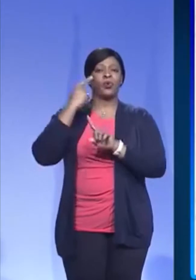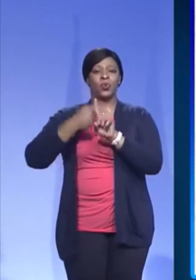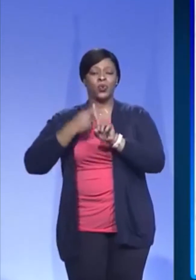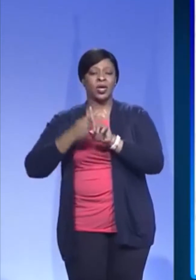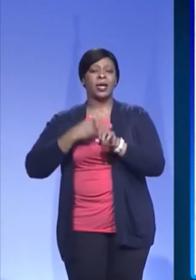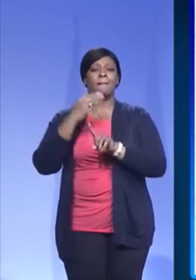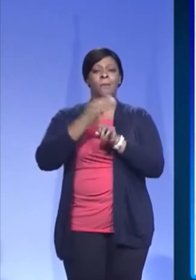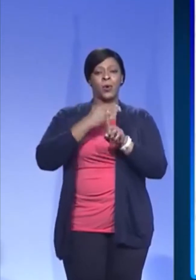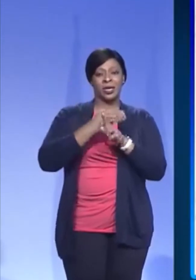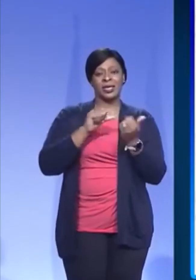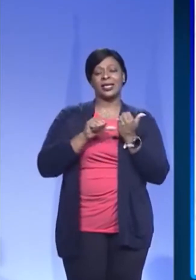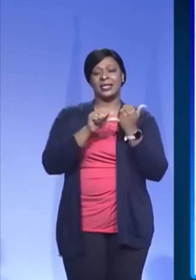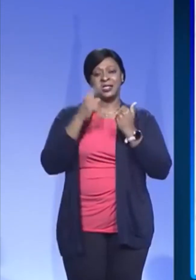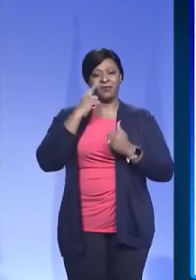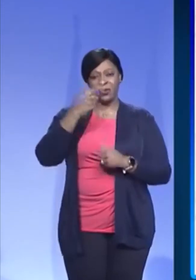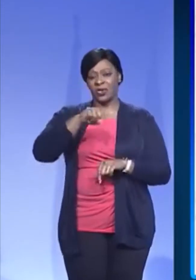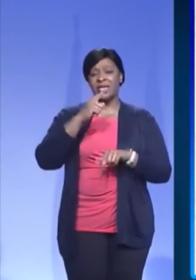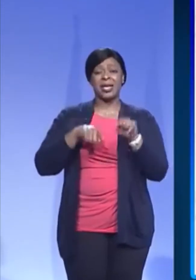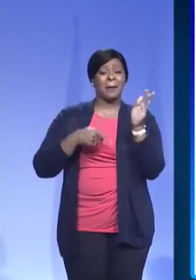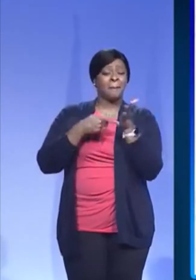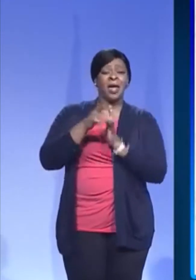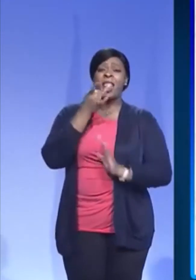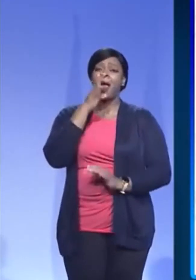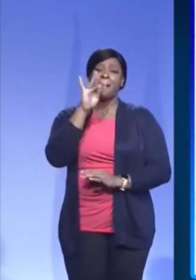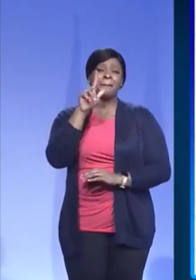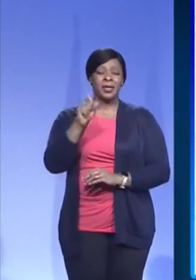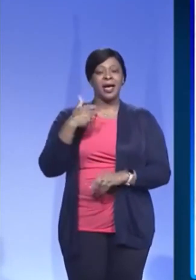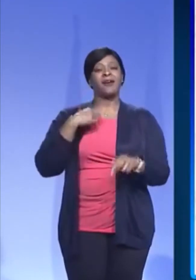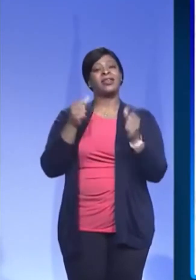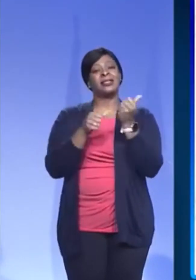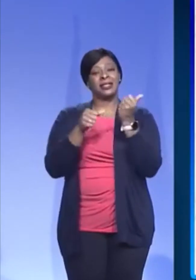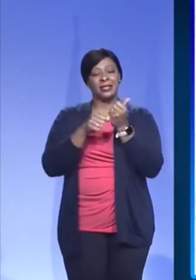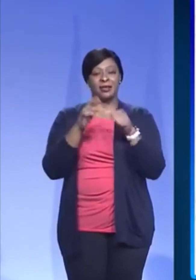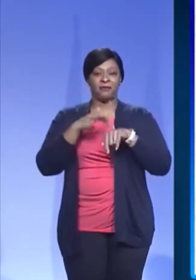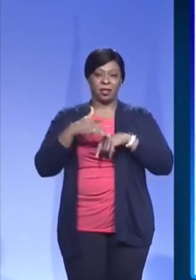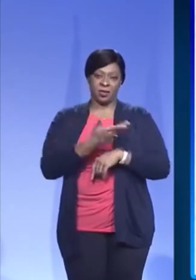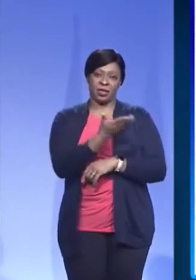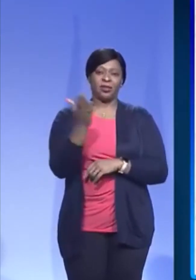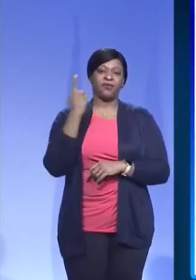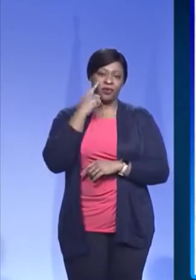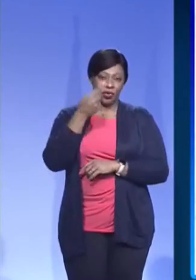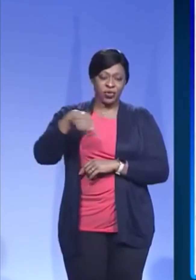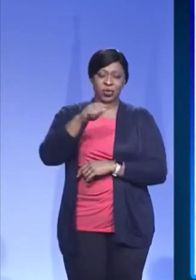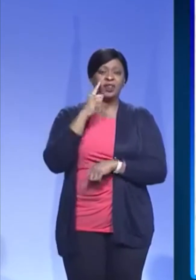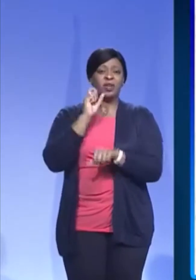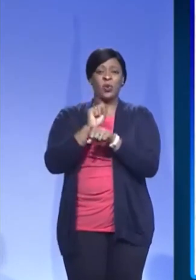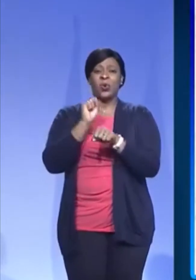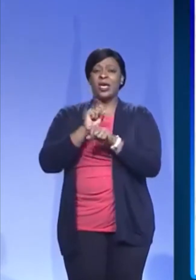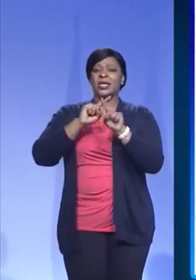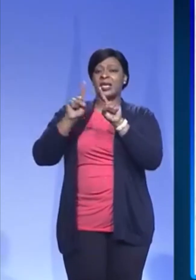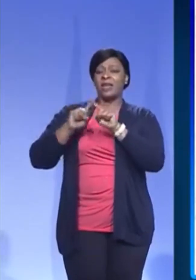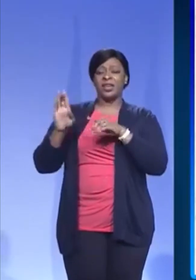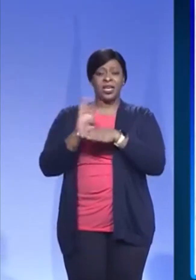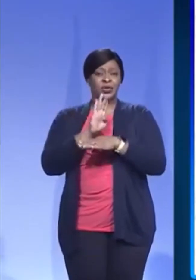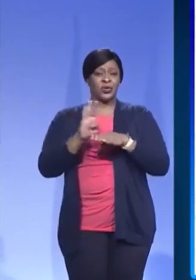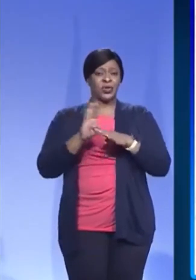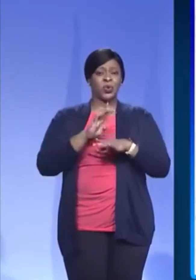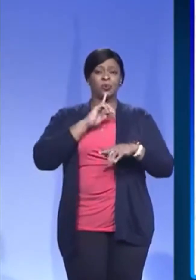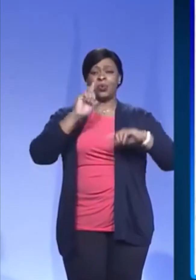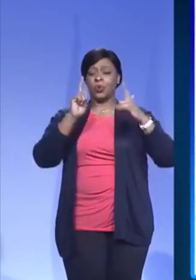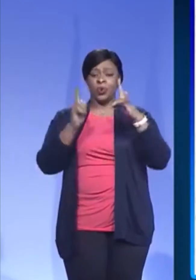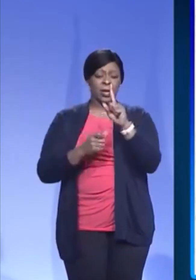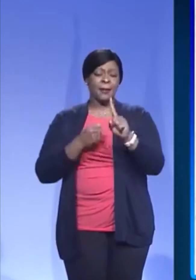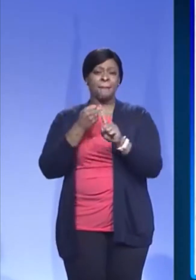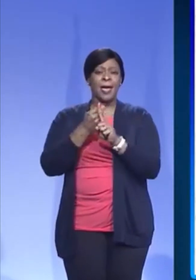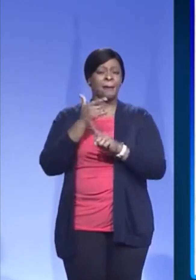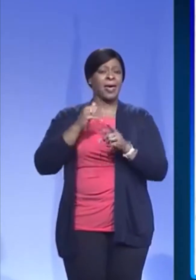you. If you can't make your utility payment, there is assistance available to you. If you work in several industries that are dramatically impacted by